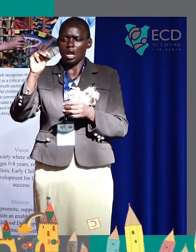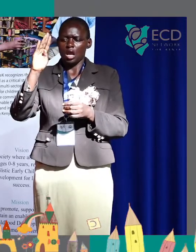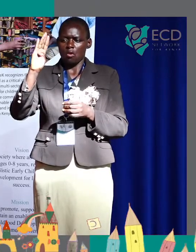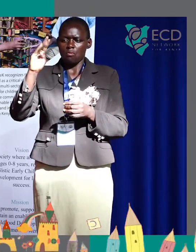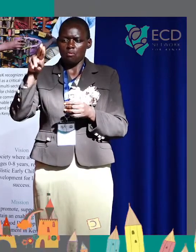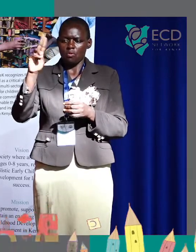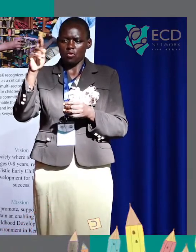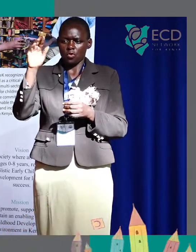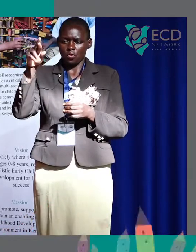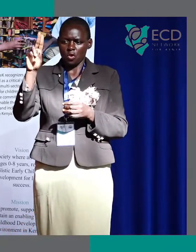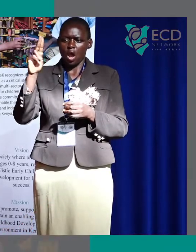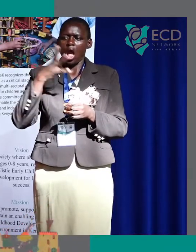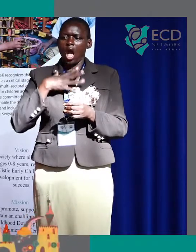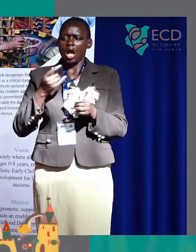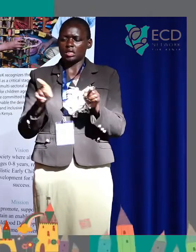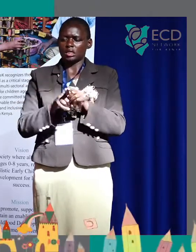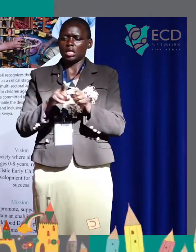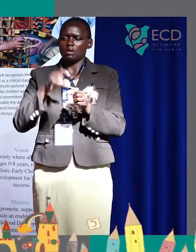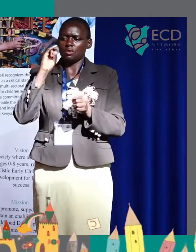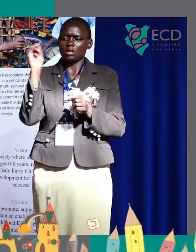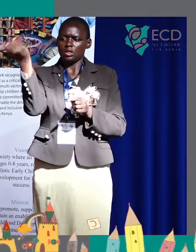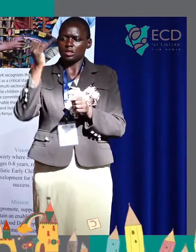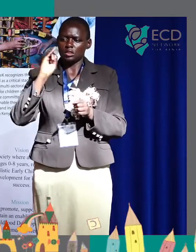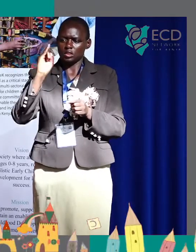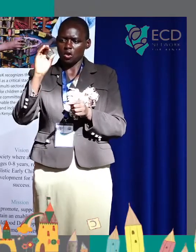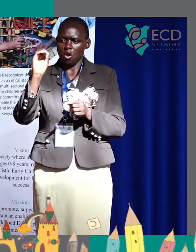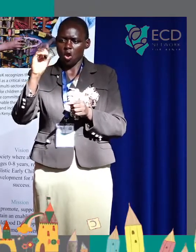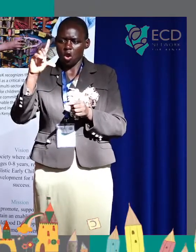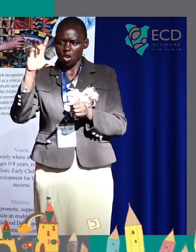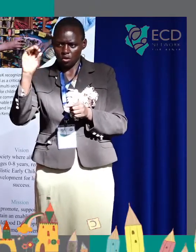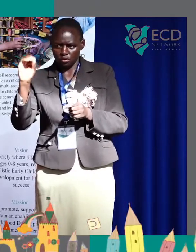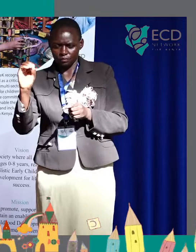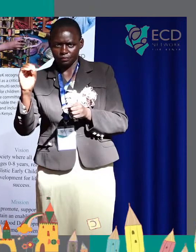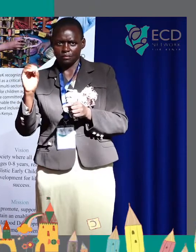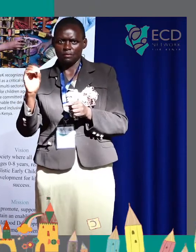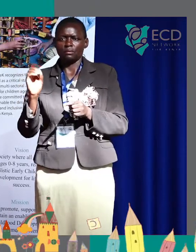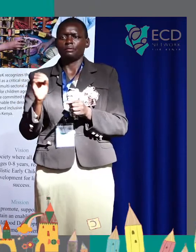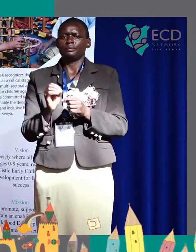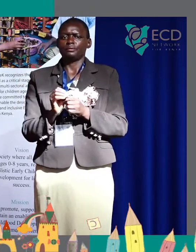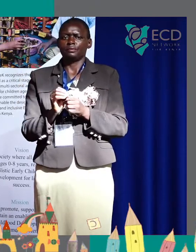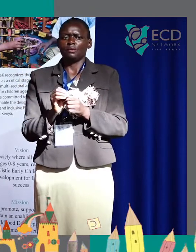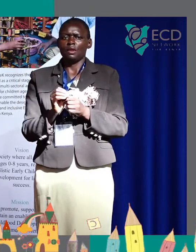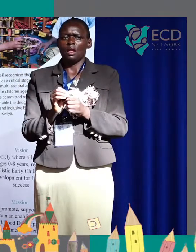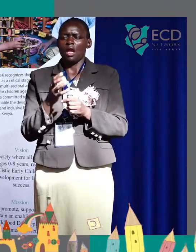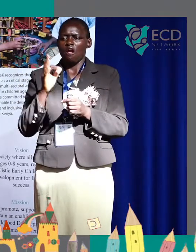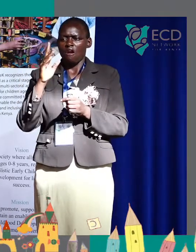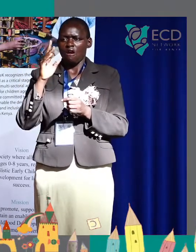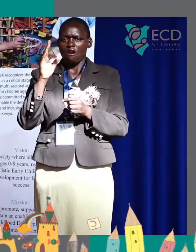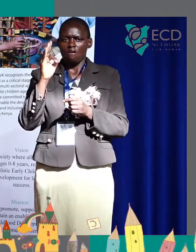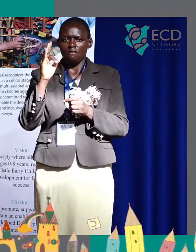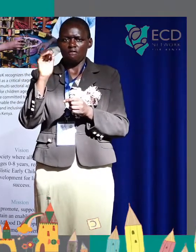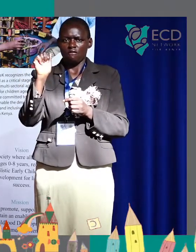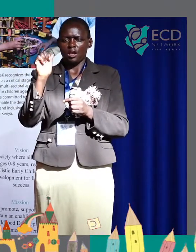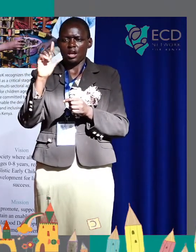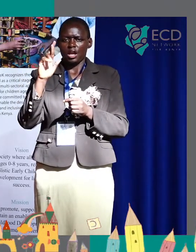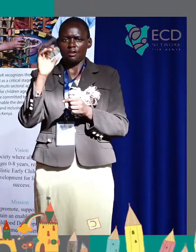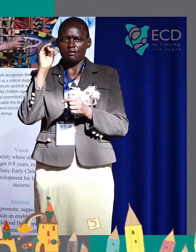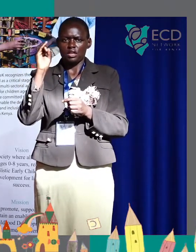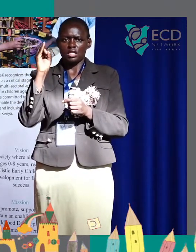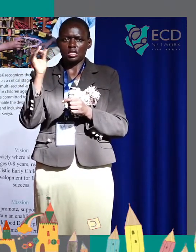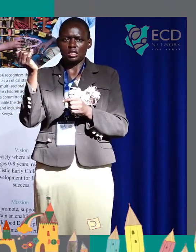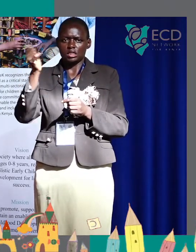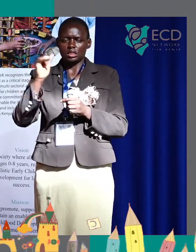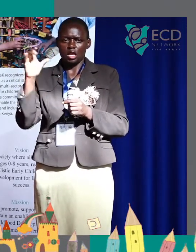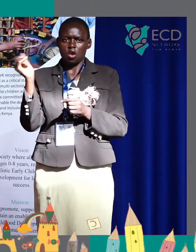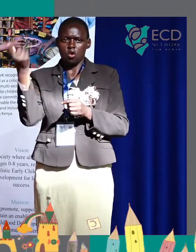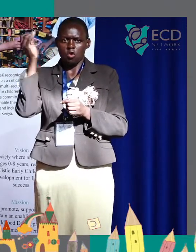have Fariza Baidali, who will be making that presentation, and Fariza will join us online. And